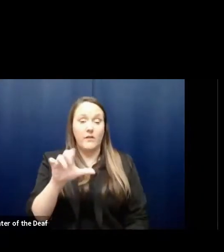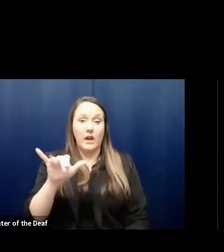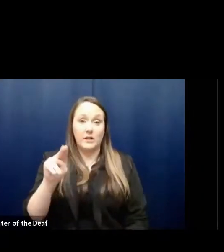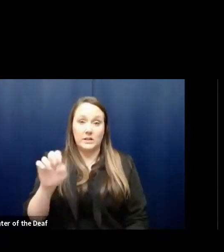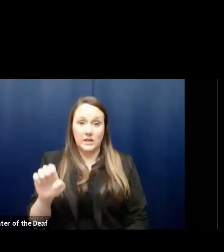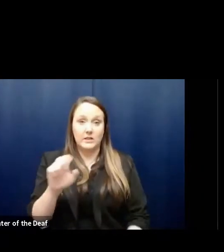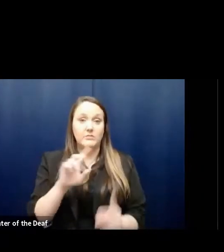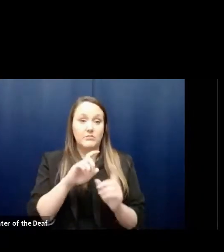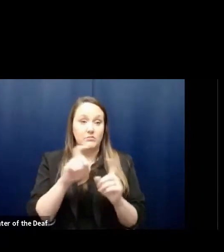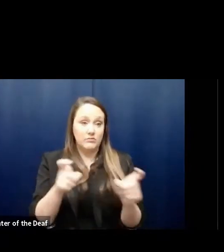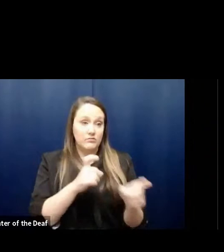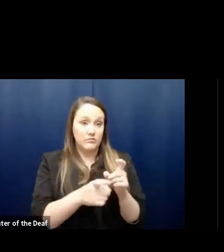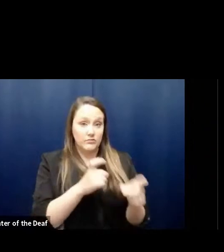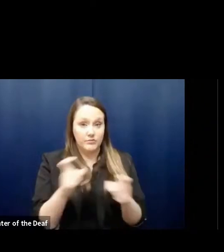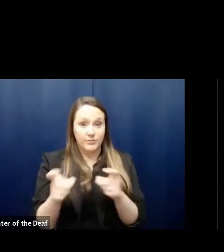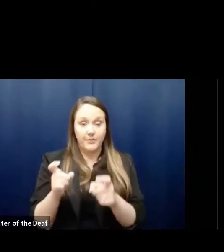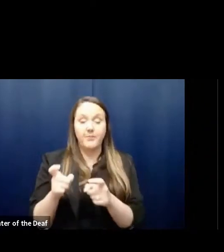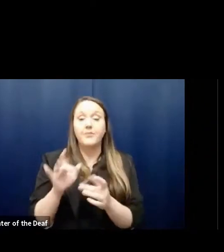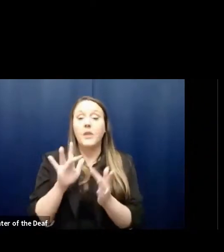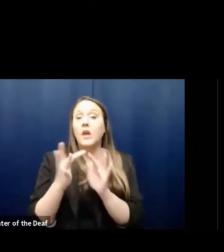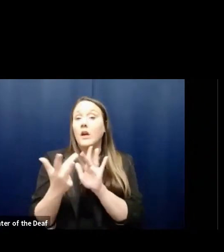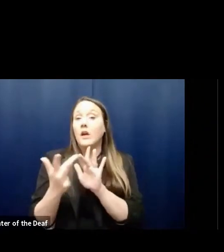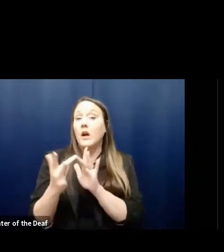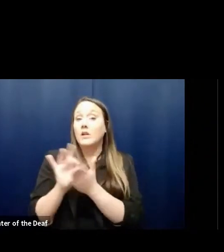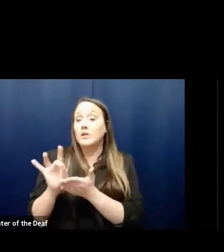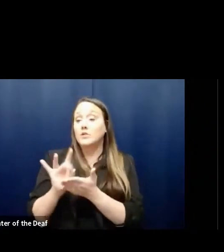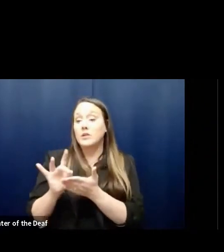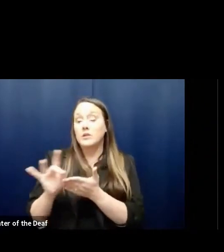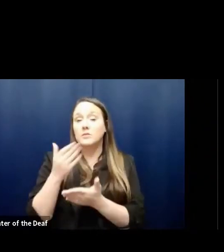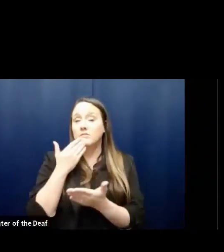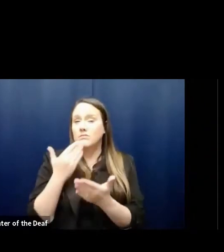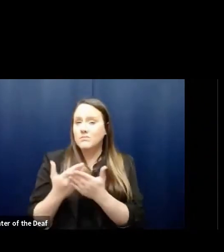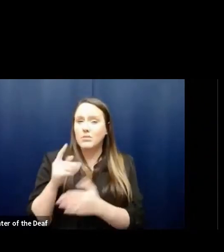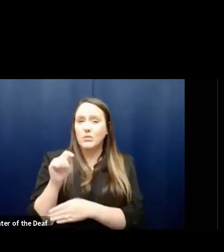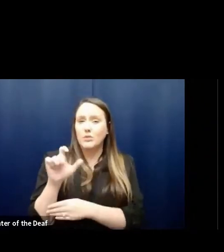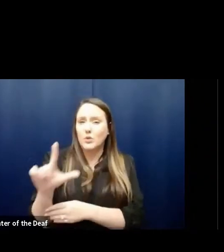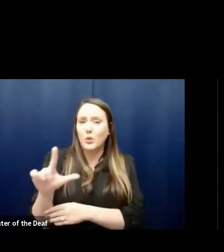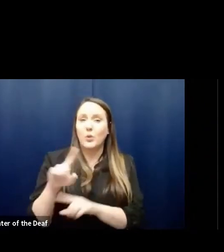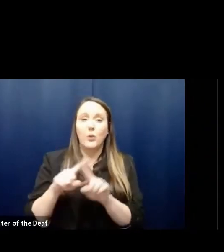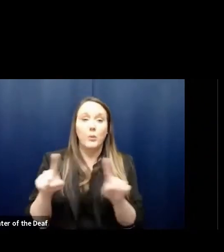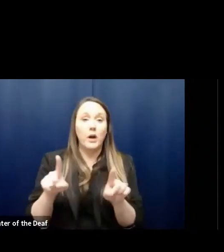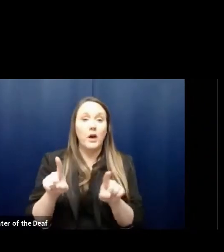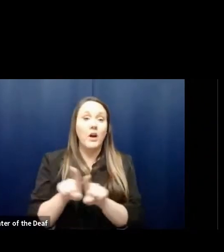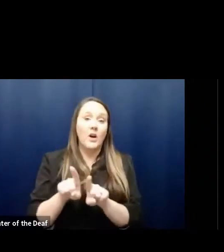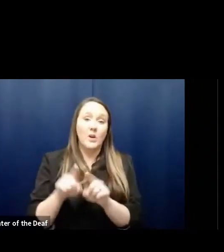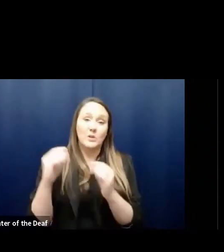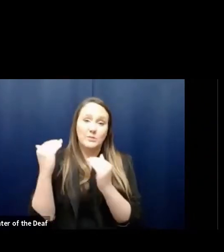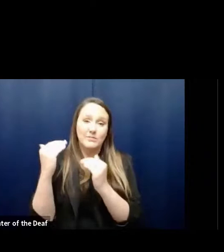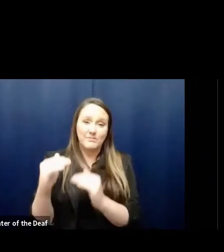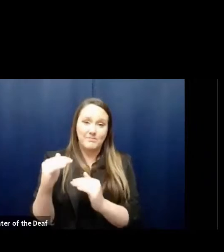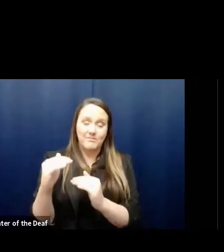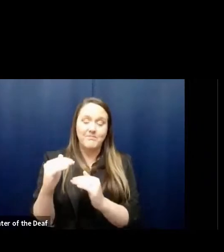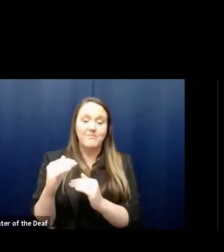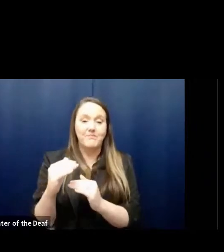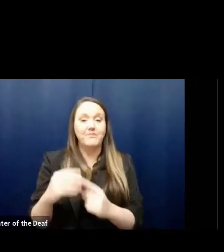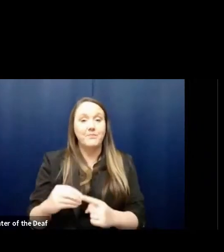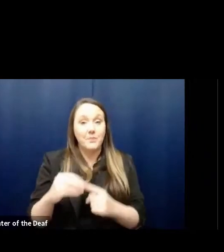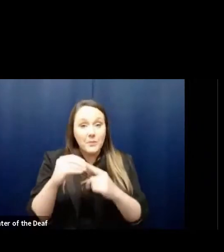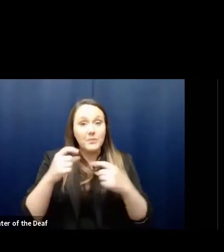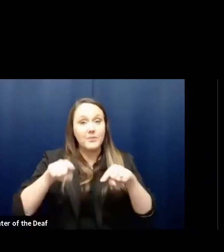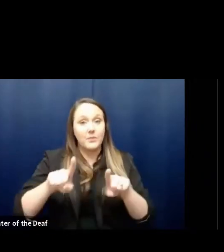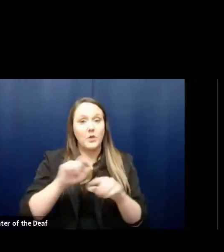Contact tracing is a highly effective tool in our toolbox, but it does have its limitations, especially in a